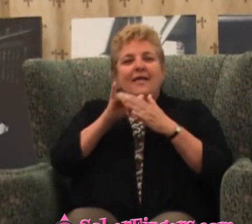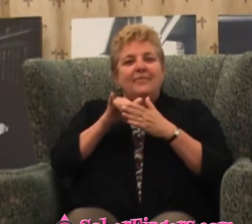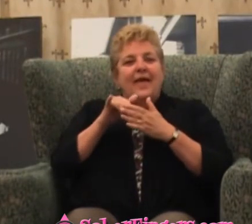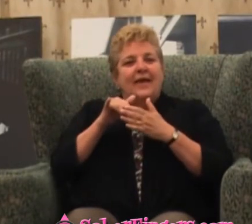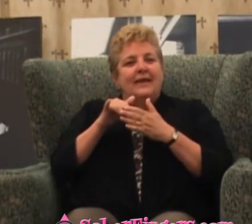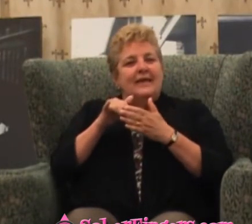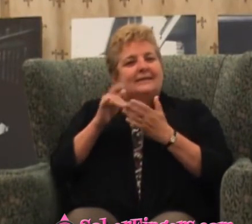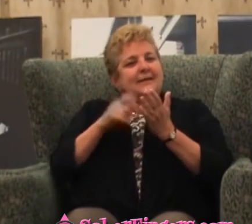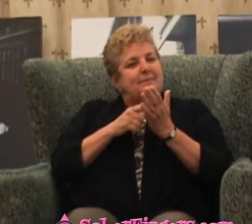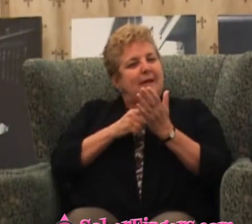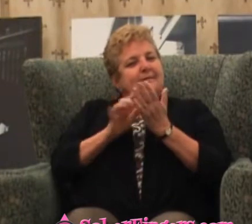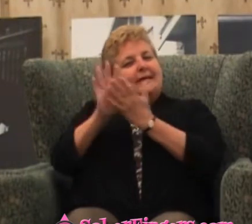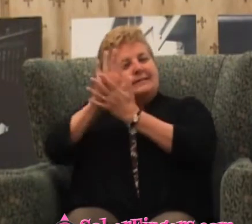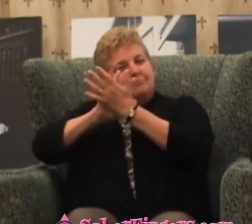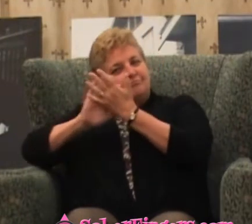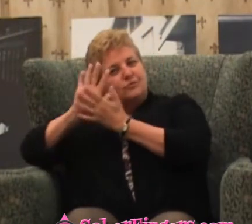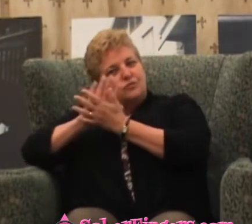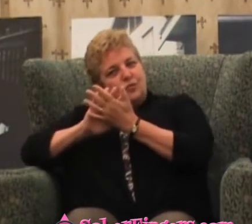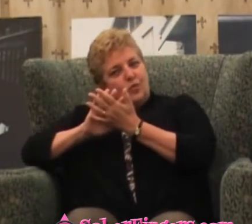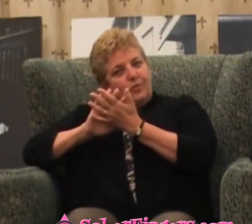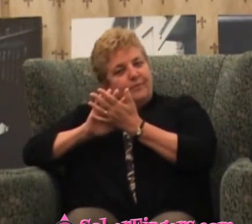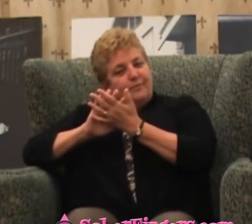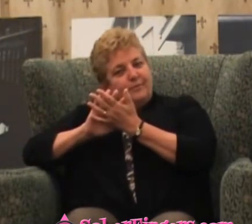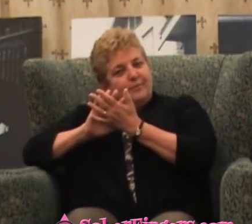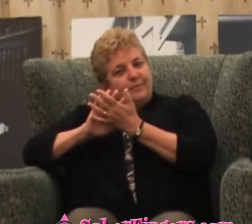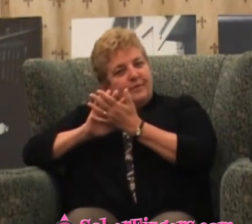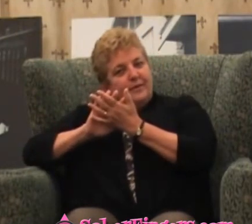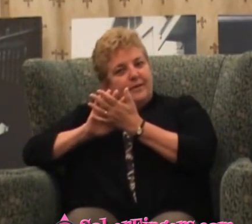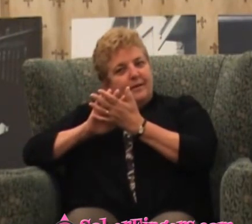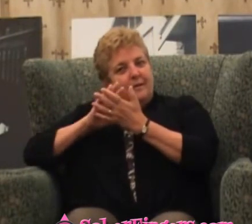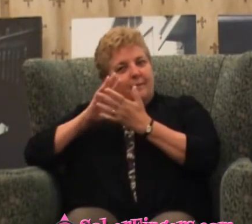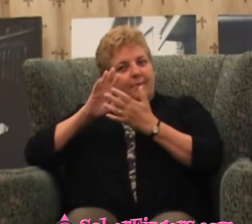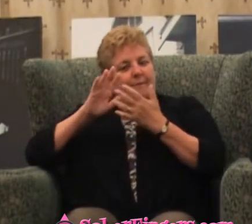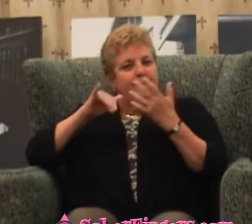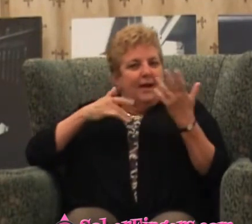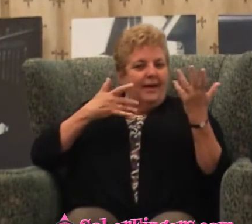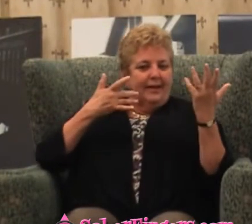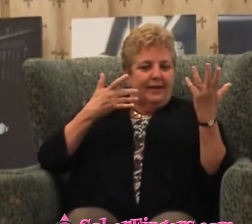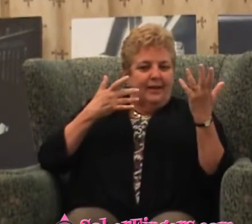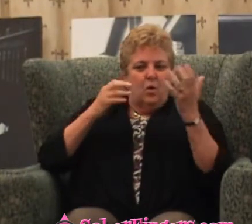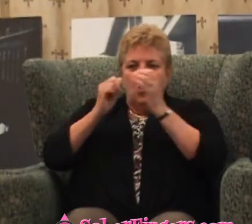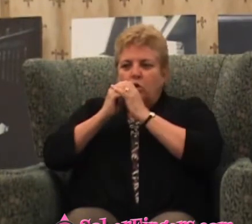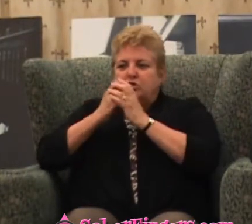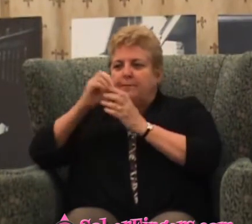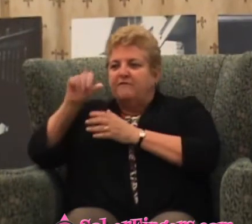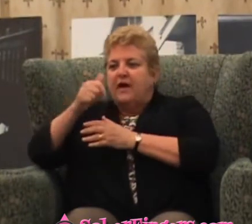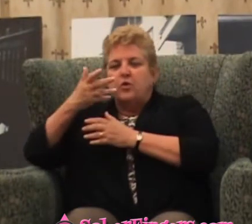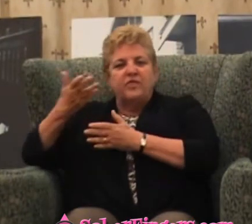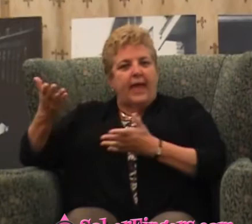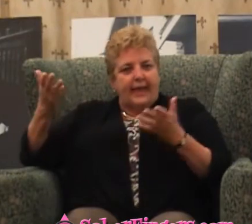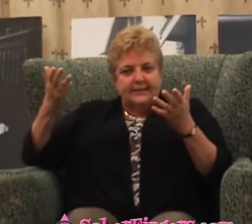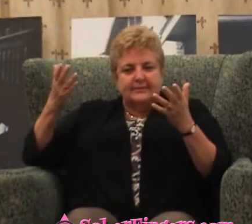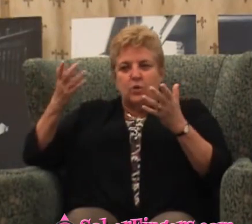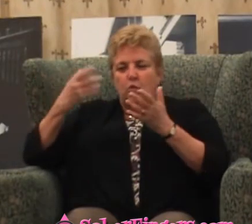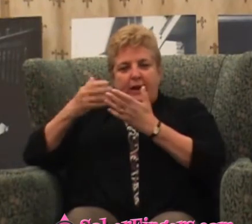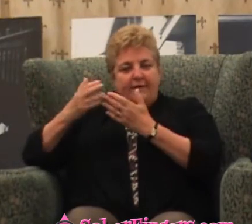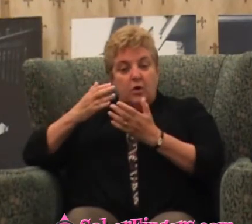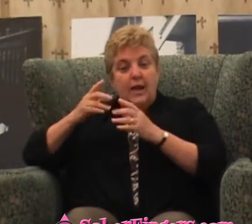obscured by calamity, by pomp, by worship of other things. But it tells me that if I am willing to